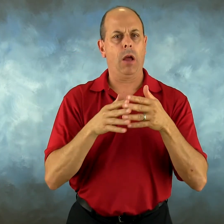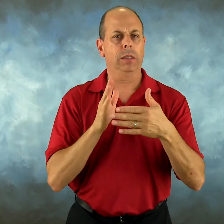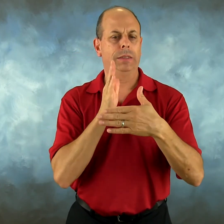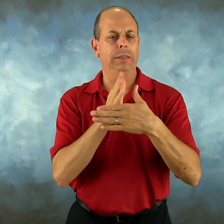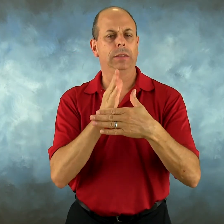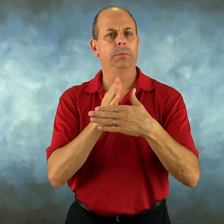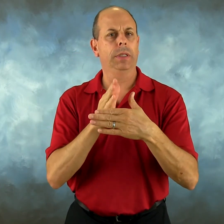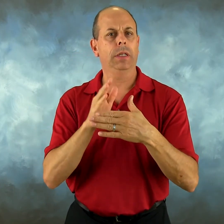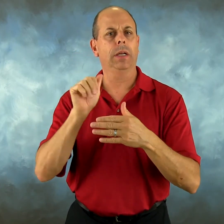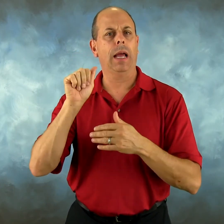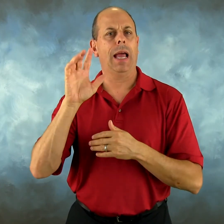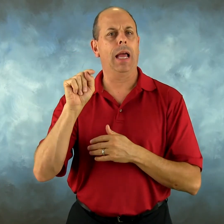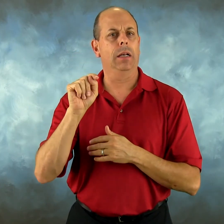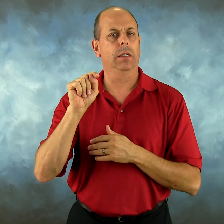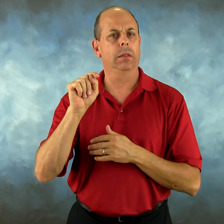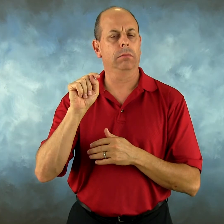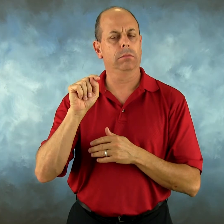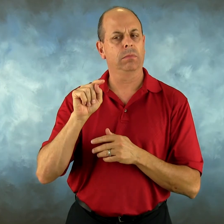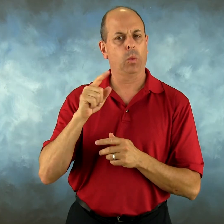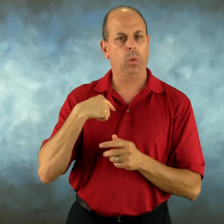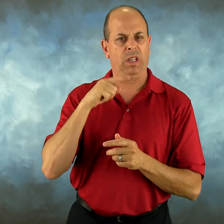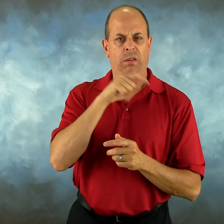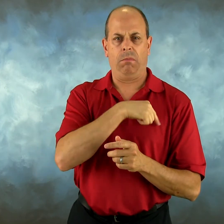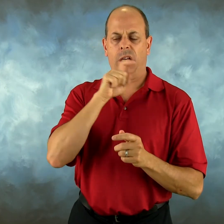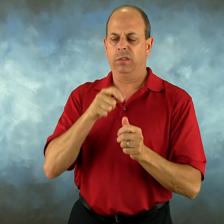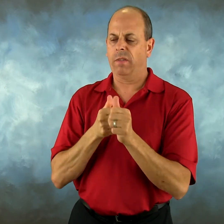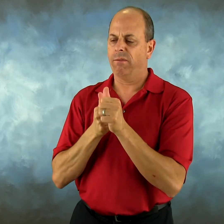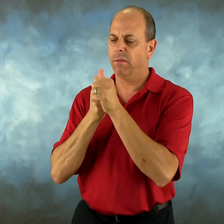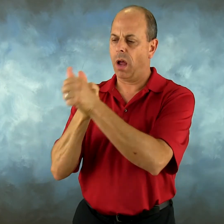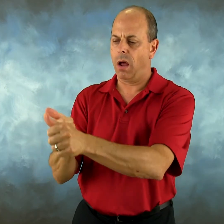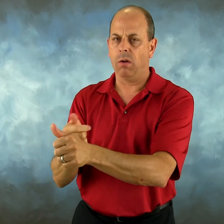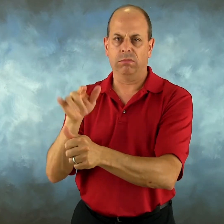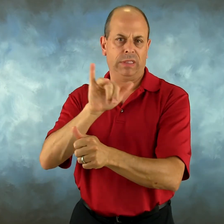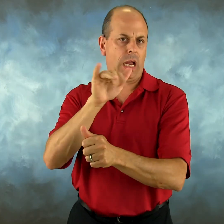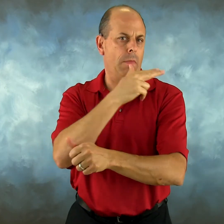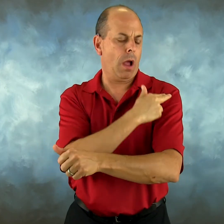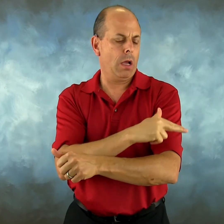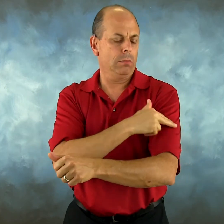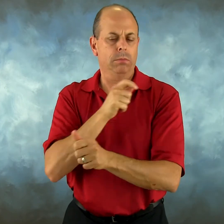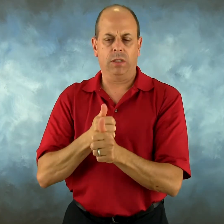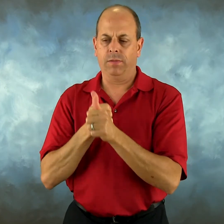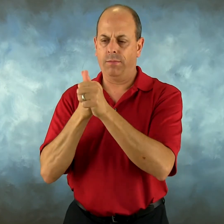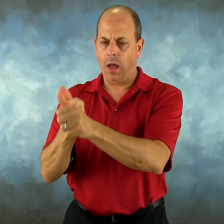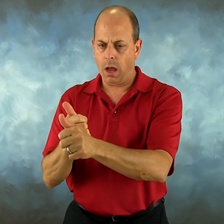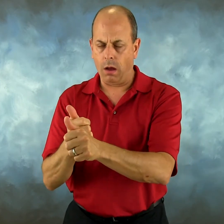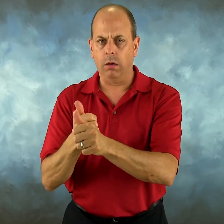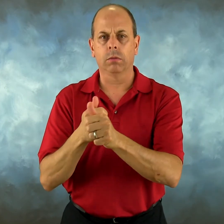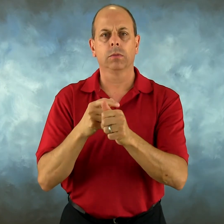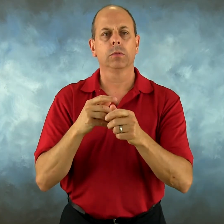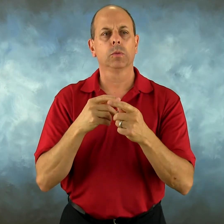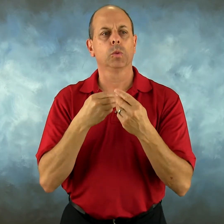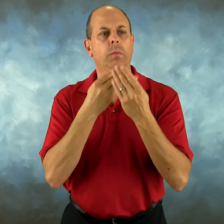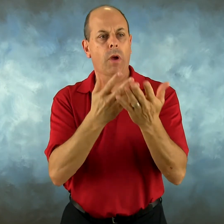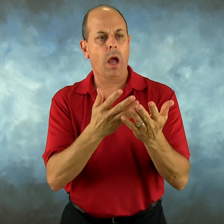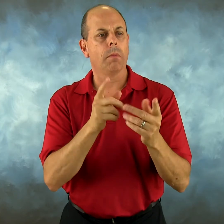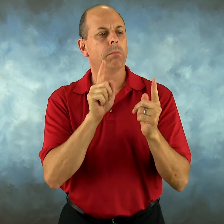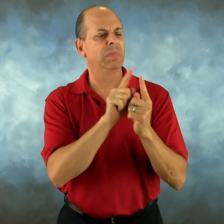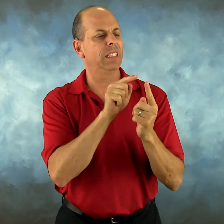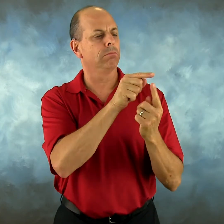is committed to providing excellent care to its deaf and hard of hearing patients. Part of the commitment is compliance